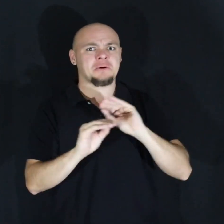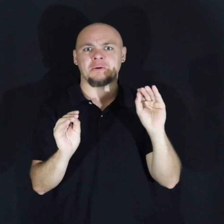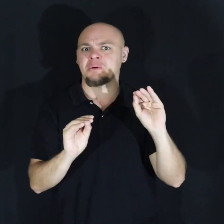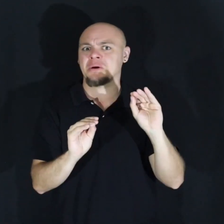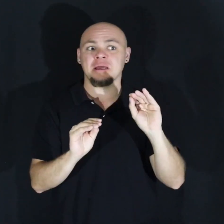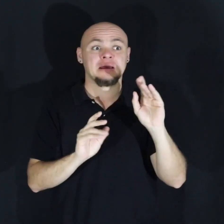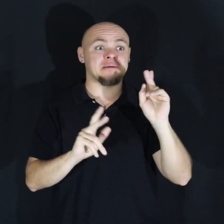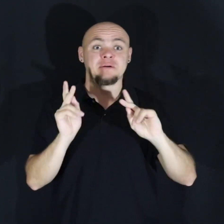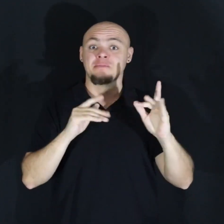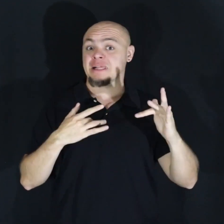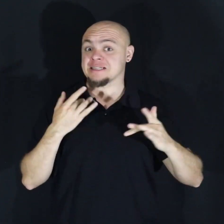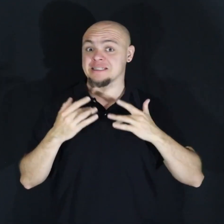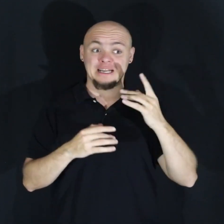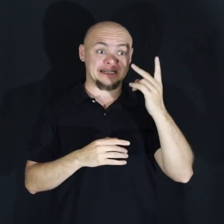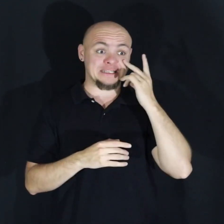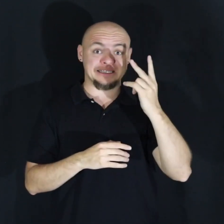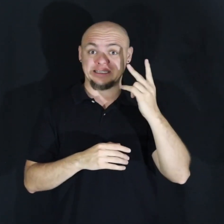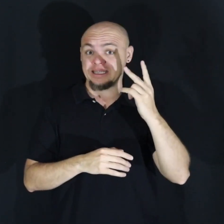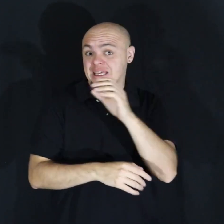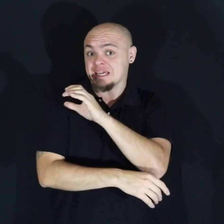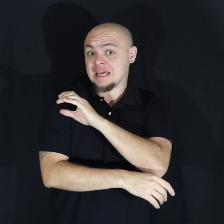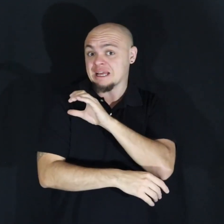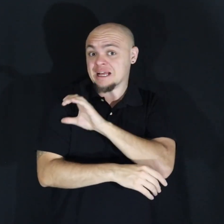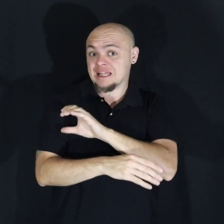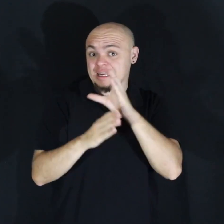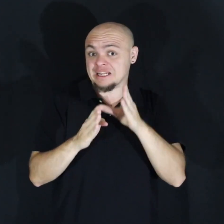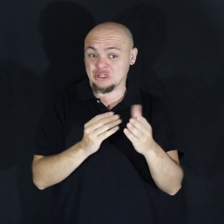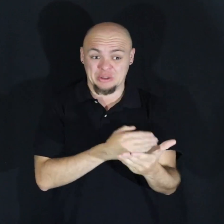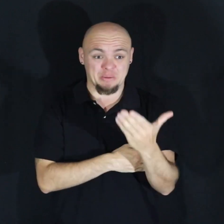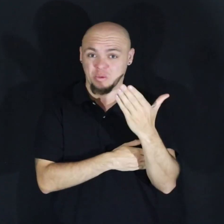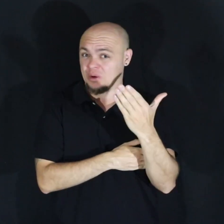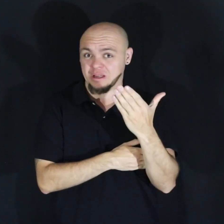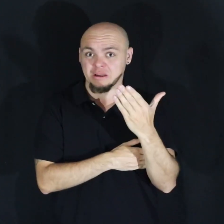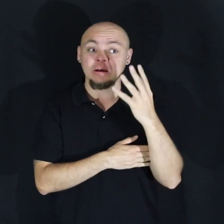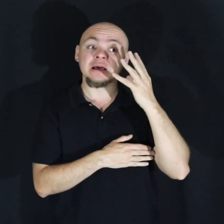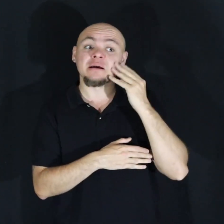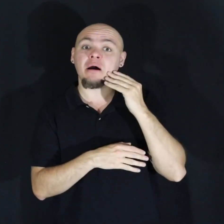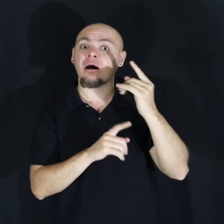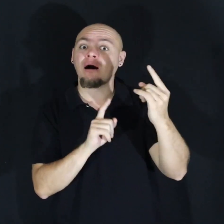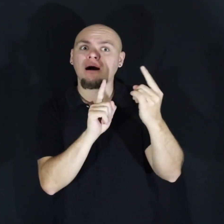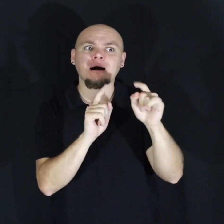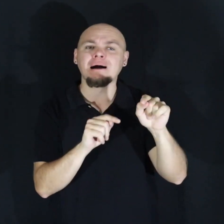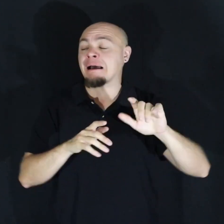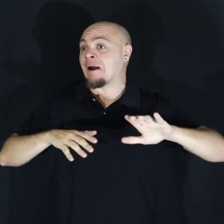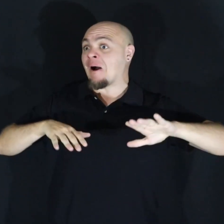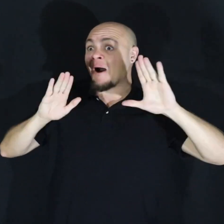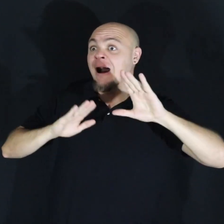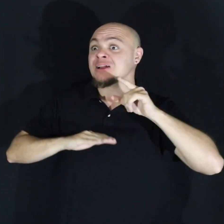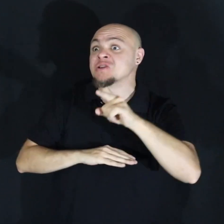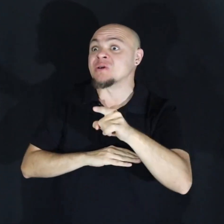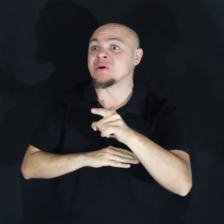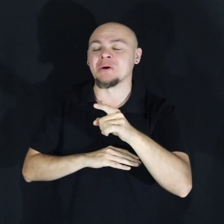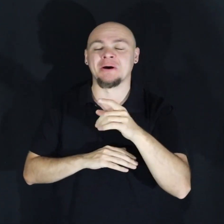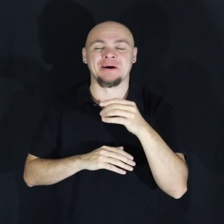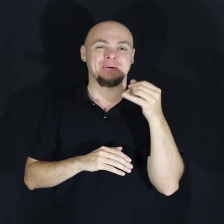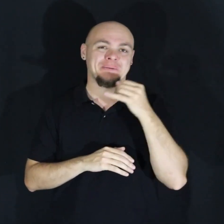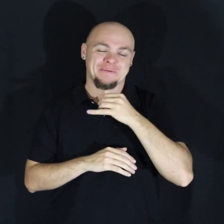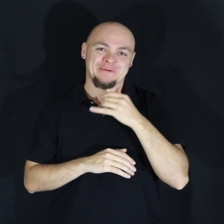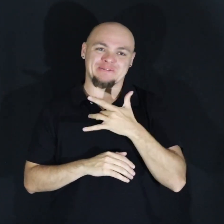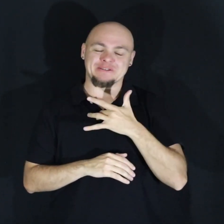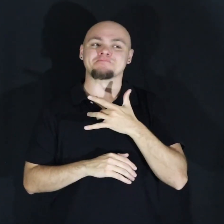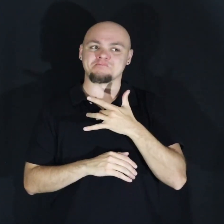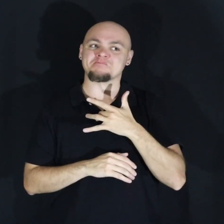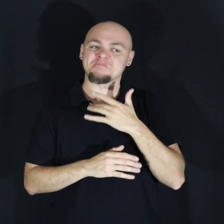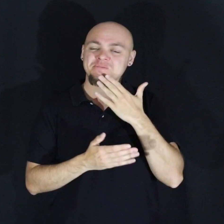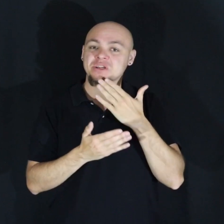usually excited to see us in the morning. So it was an incredible experience getting to see that connection. I just recently had a patient that I